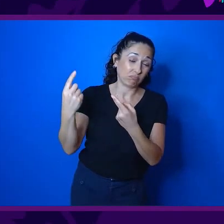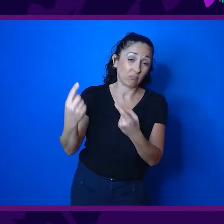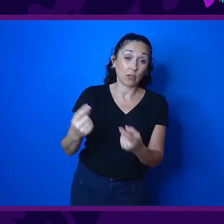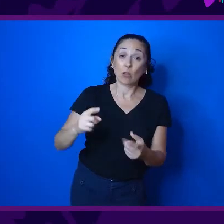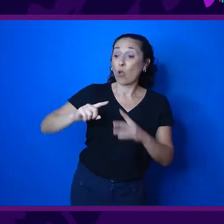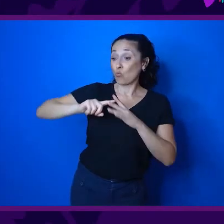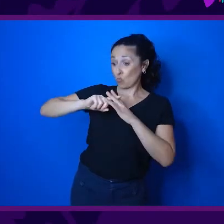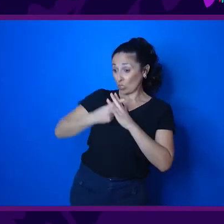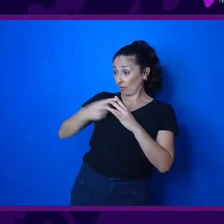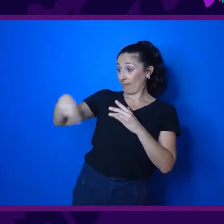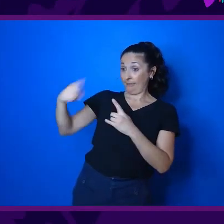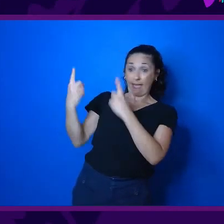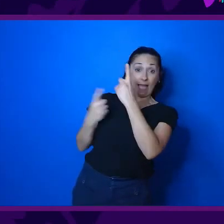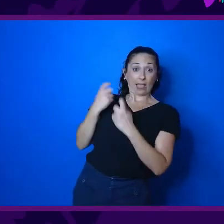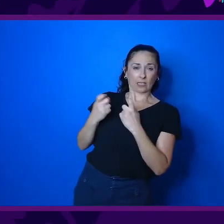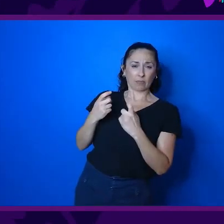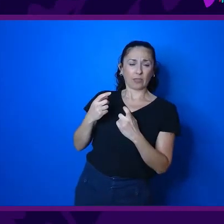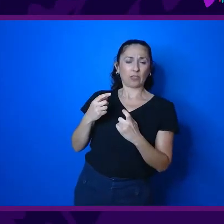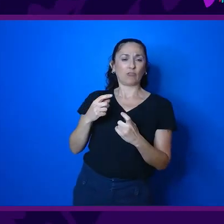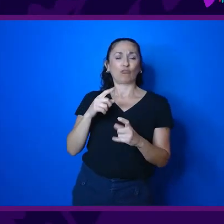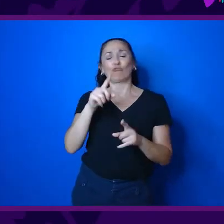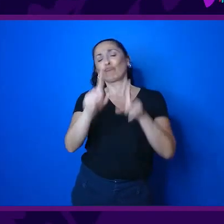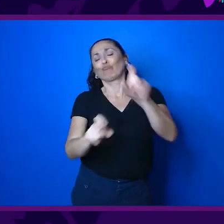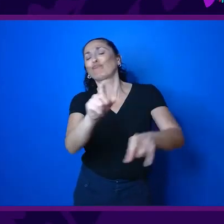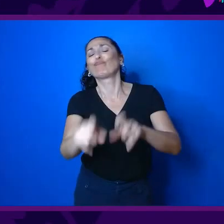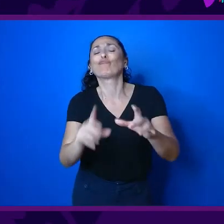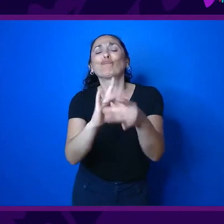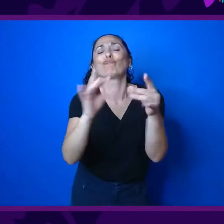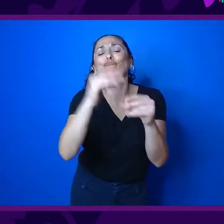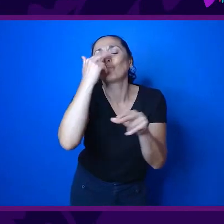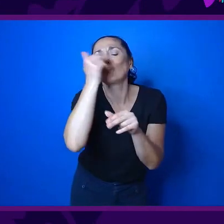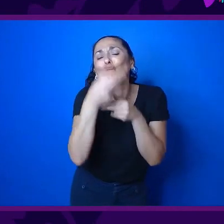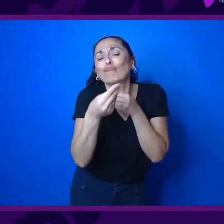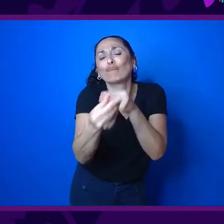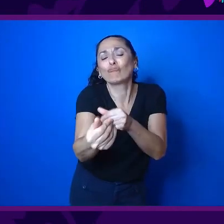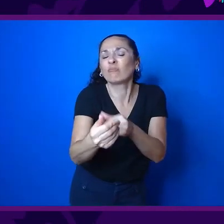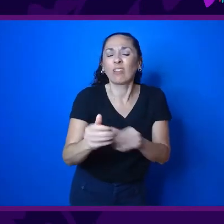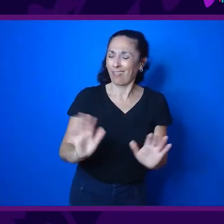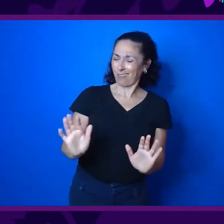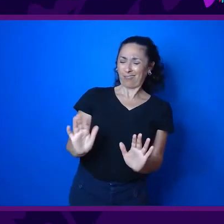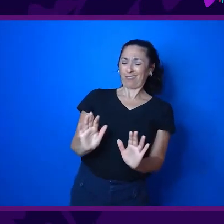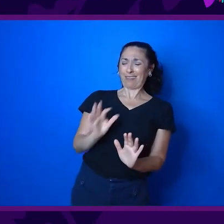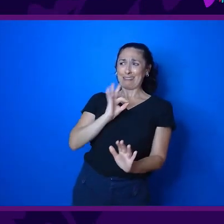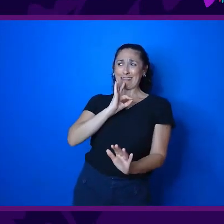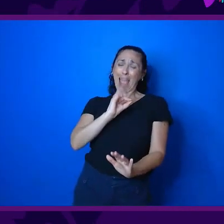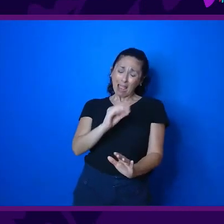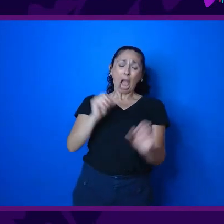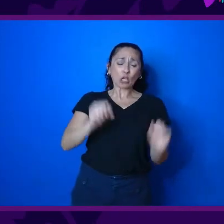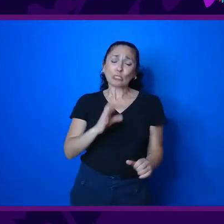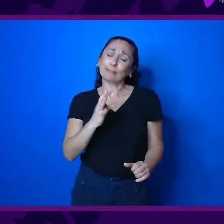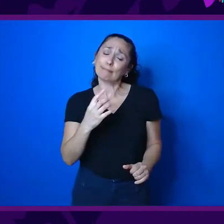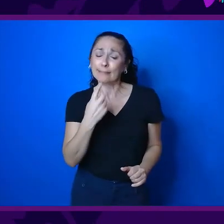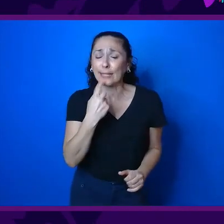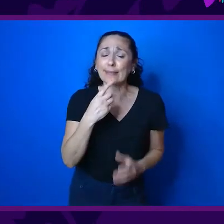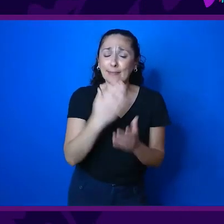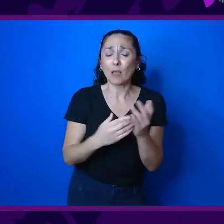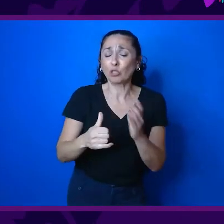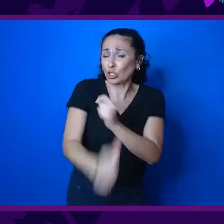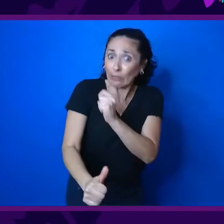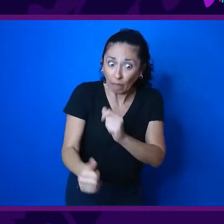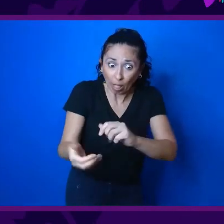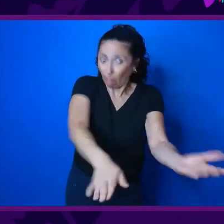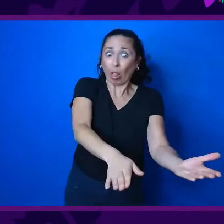me to harass you or to roast you. But I said, she's 90, I could say some shit and it could kill her.